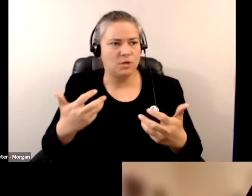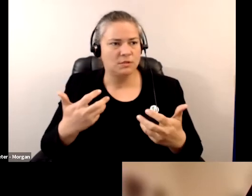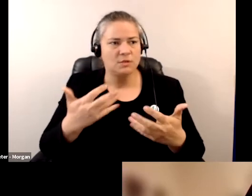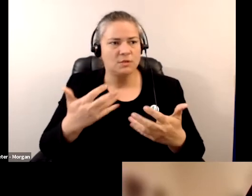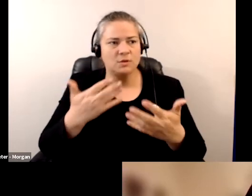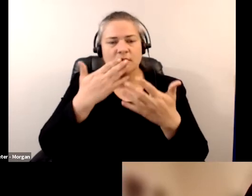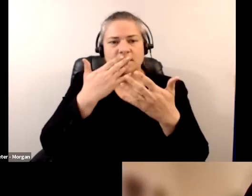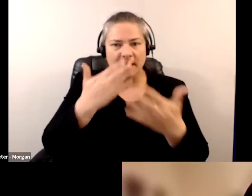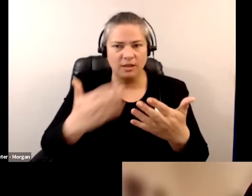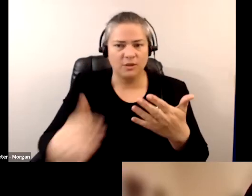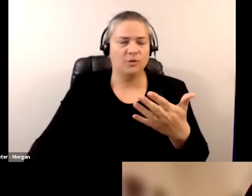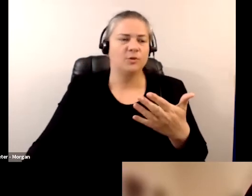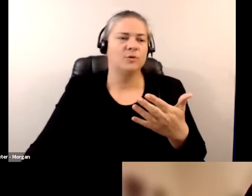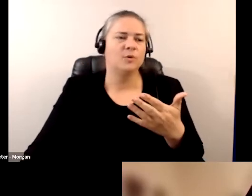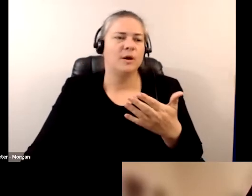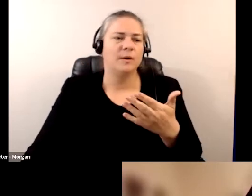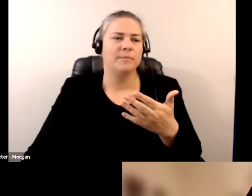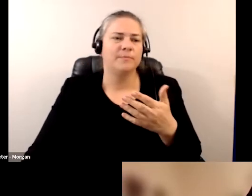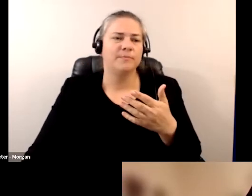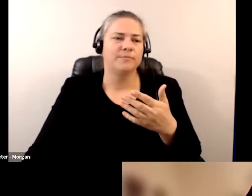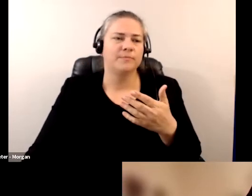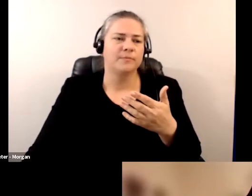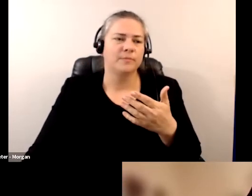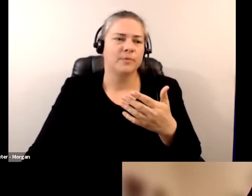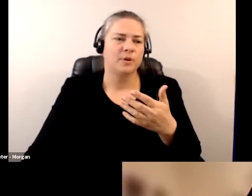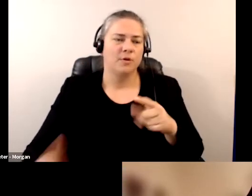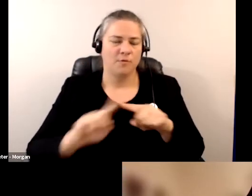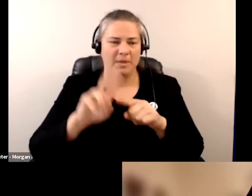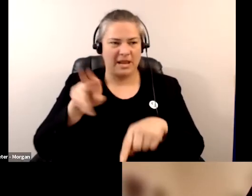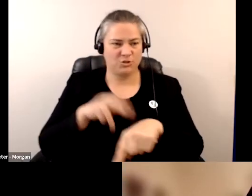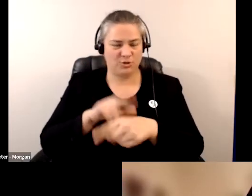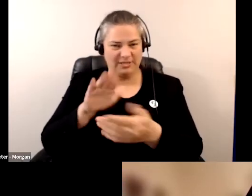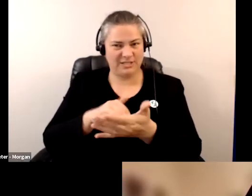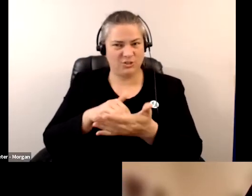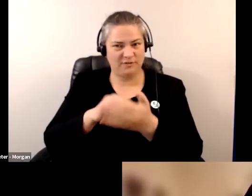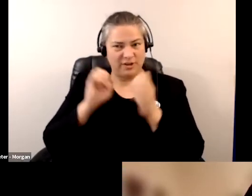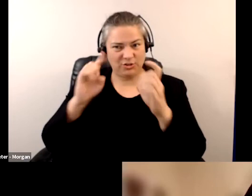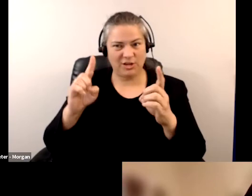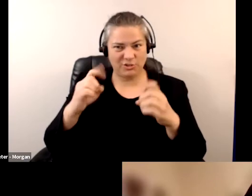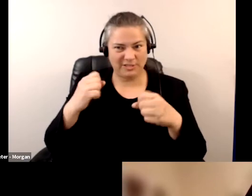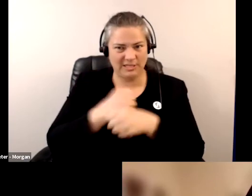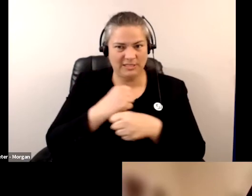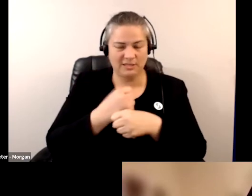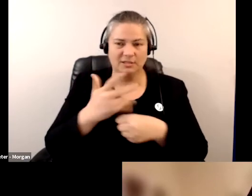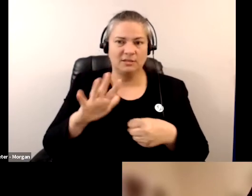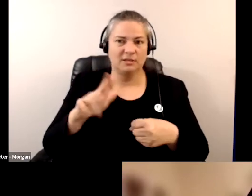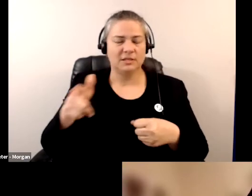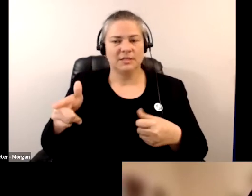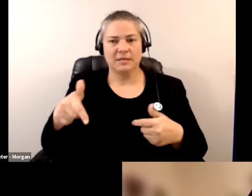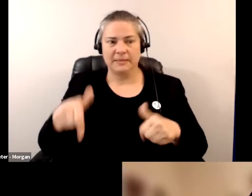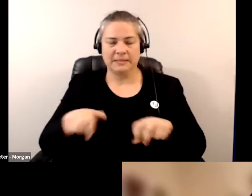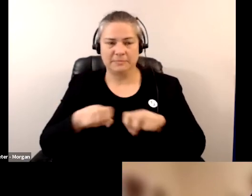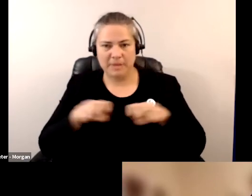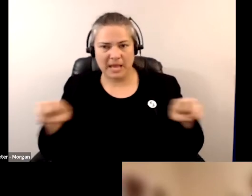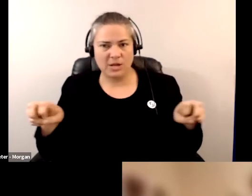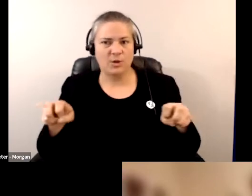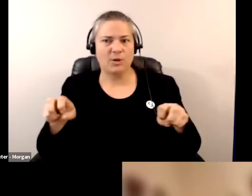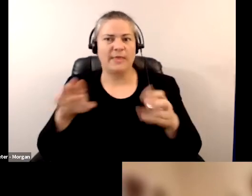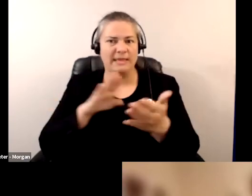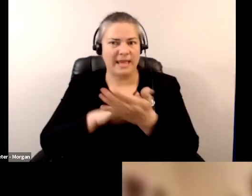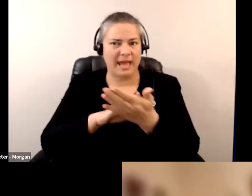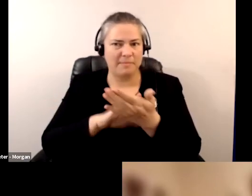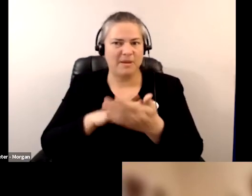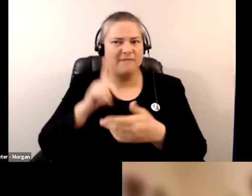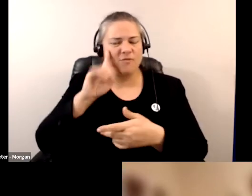thank on behalf of the National Center for Education Statistics, this very distinguished panel and the Academies for the